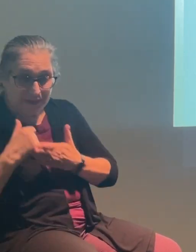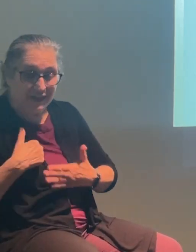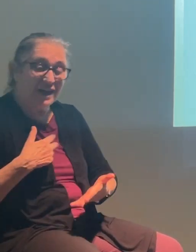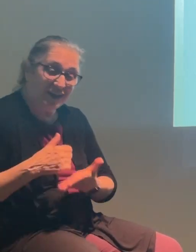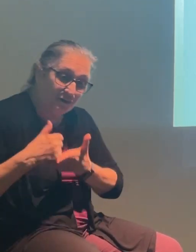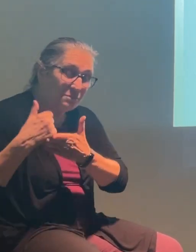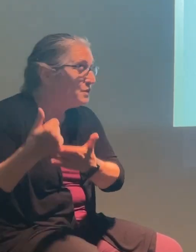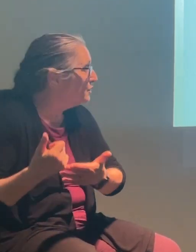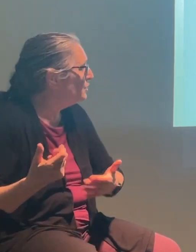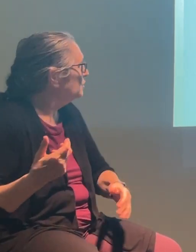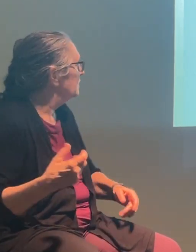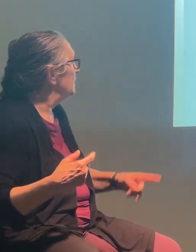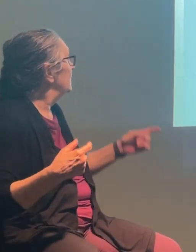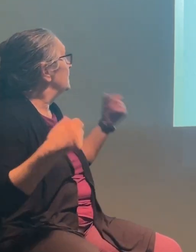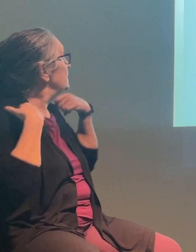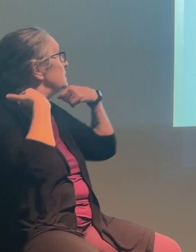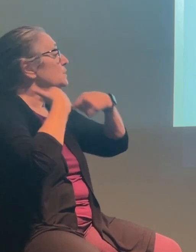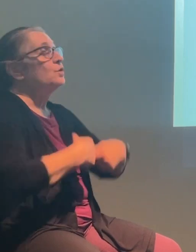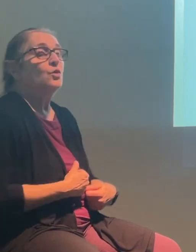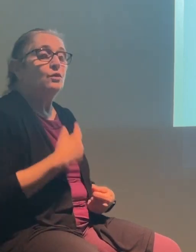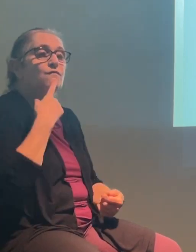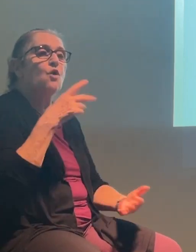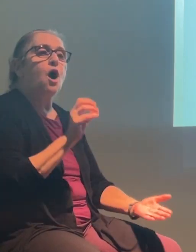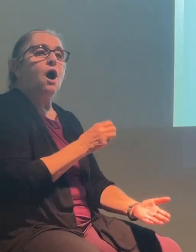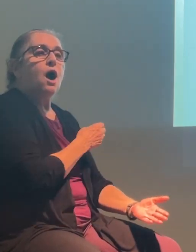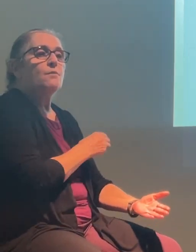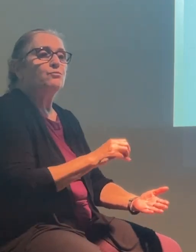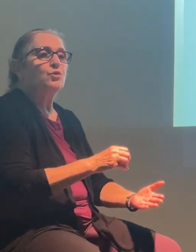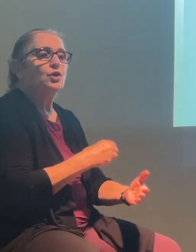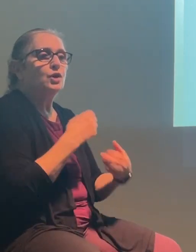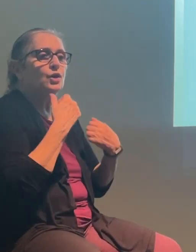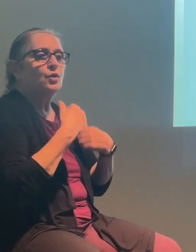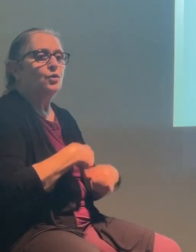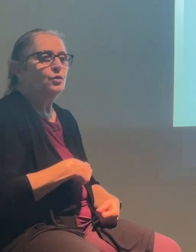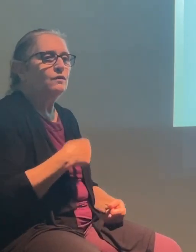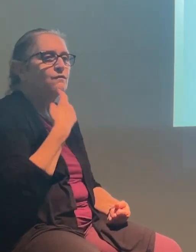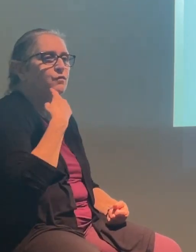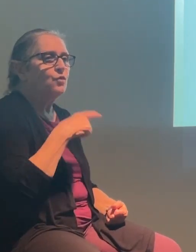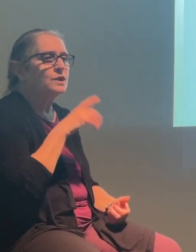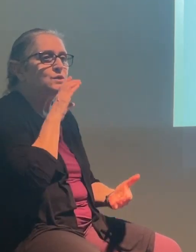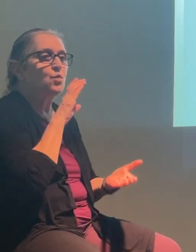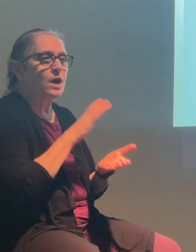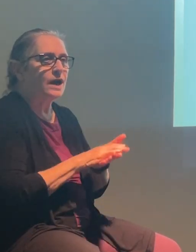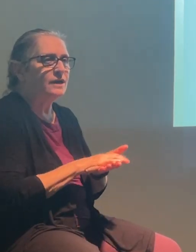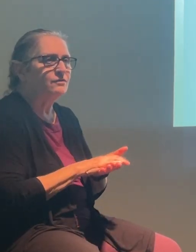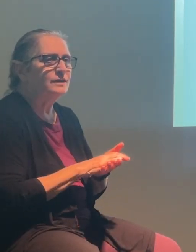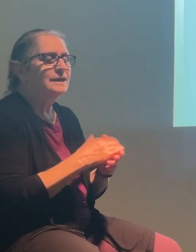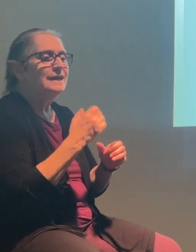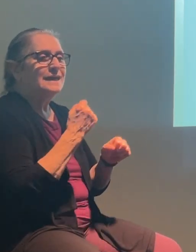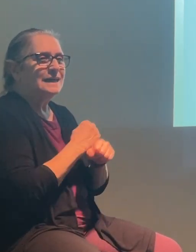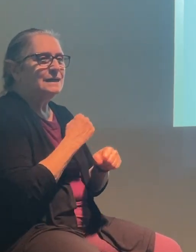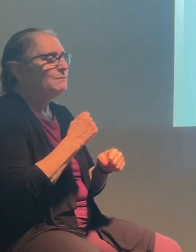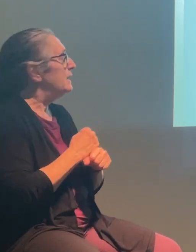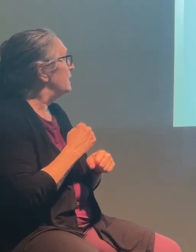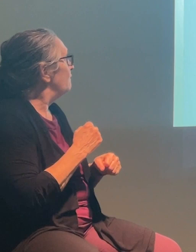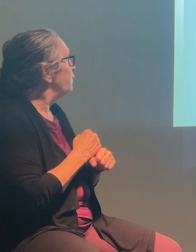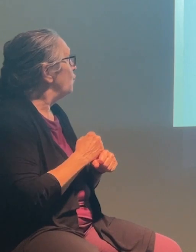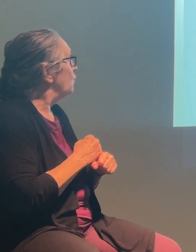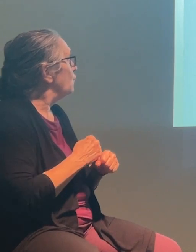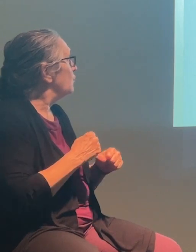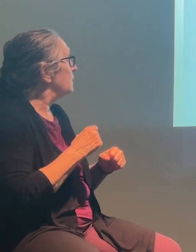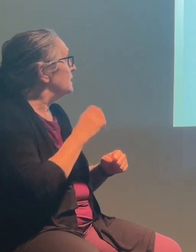a upper coat that was made for Paul Poiret's wife by Paul Poiret, Denise. He made it for her for an evening